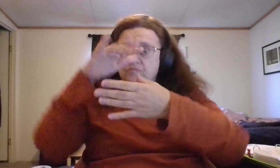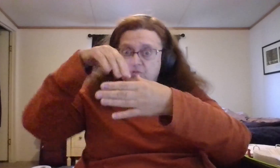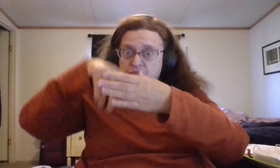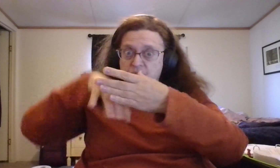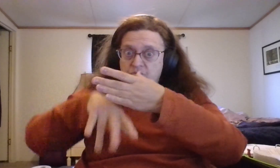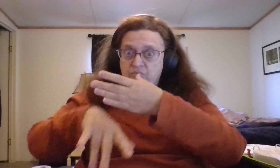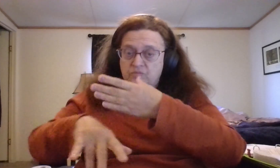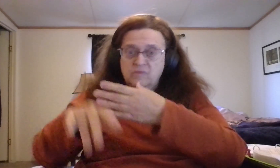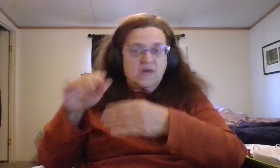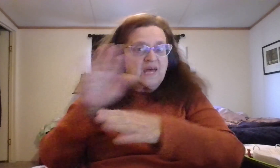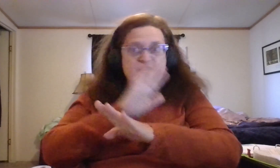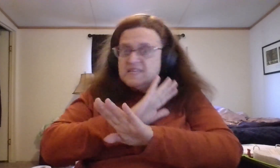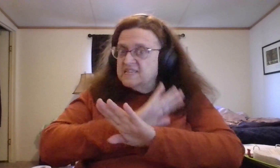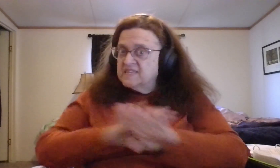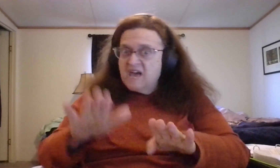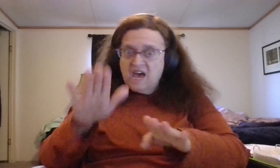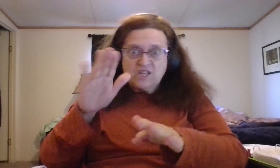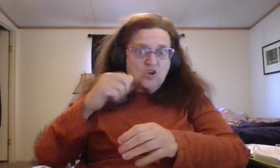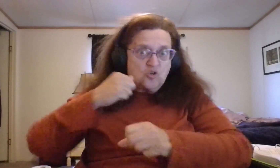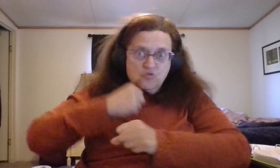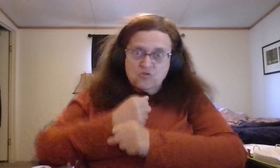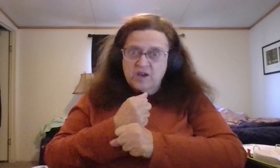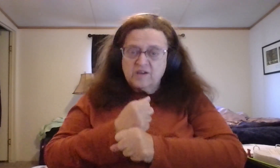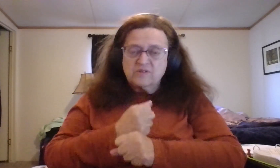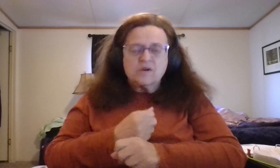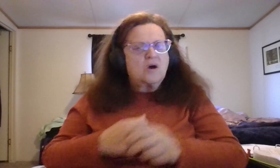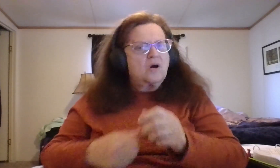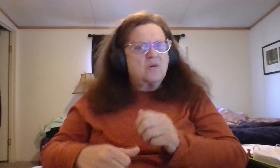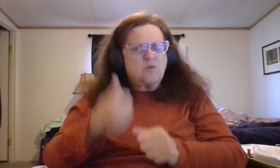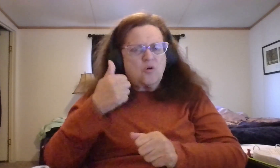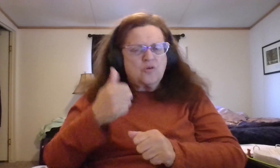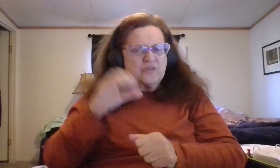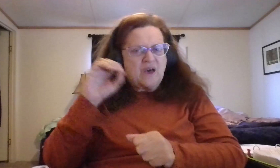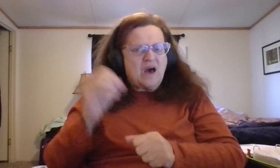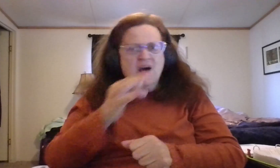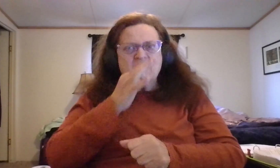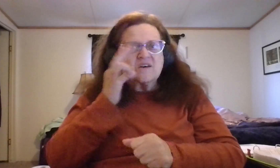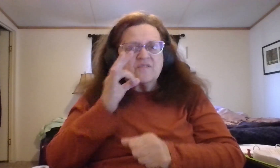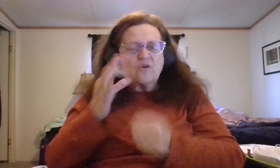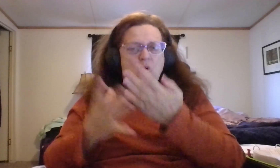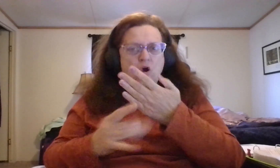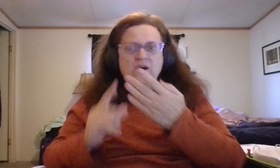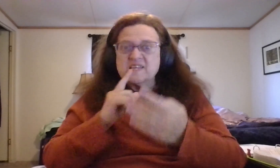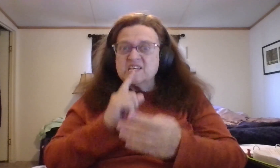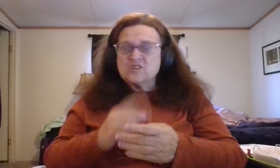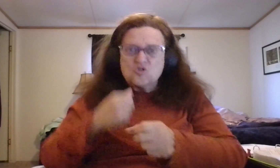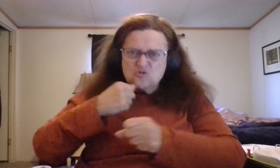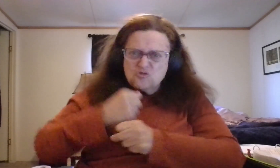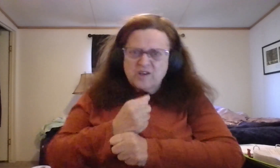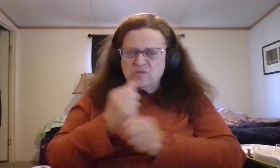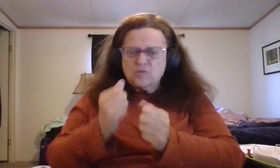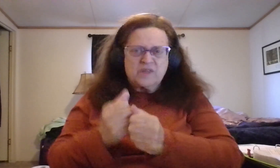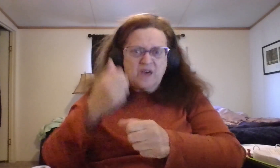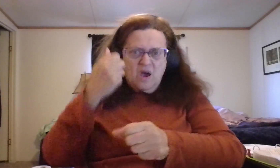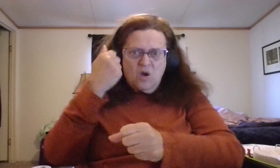crushed. Most olive oils are crushed with a rock and heated to